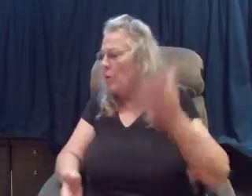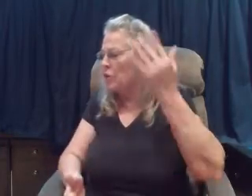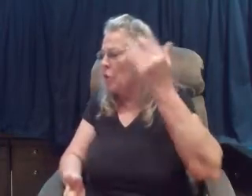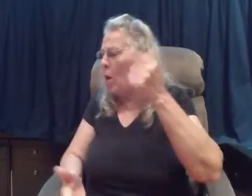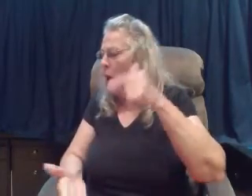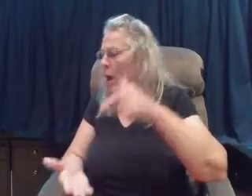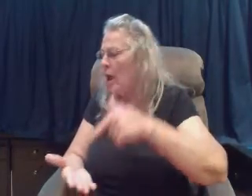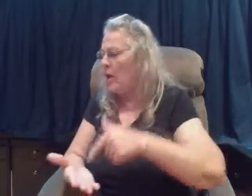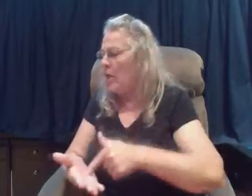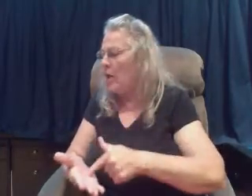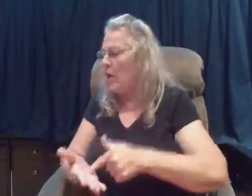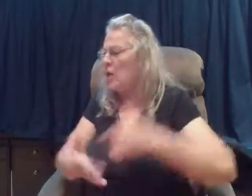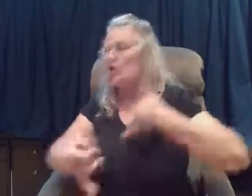Shepherds, why this